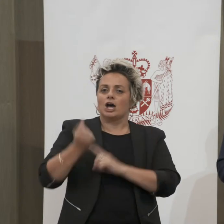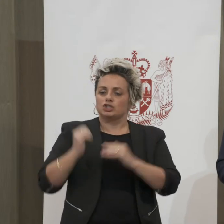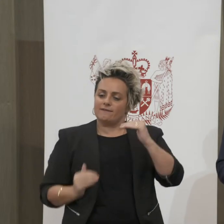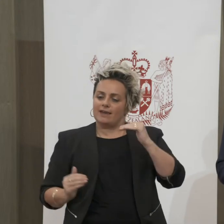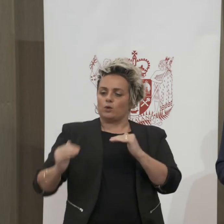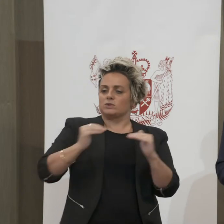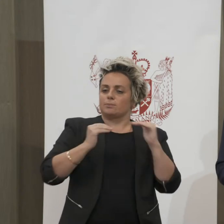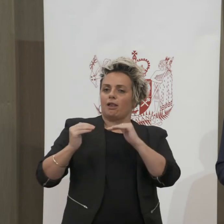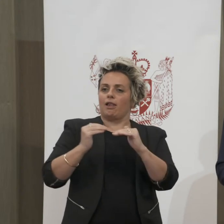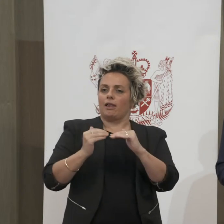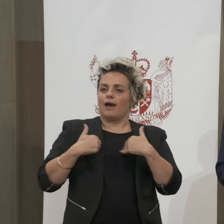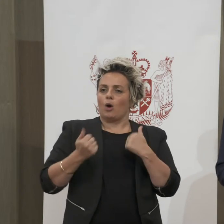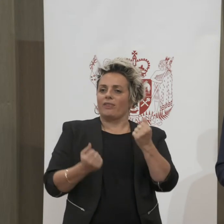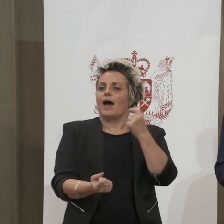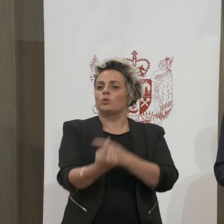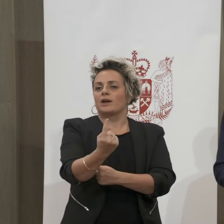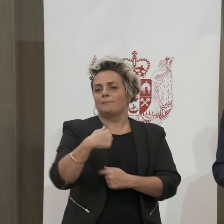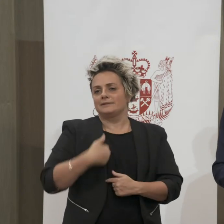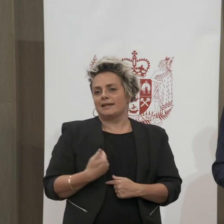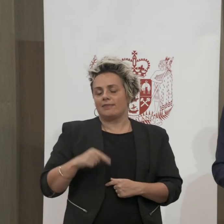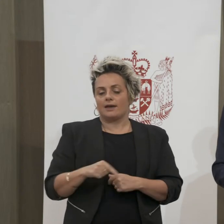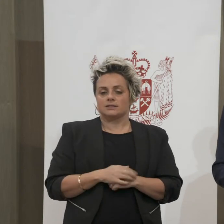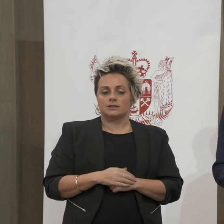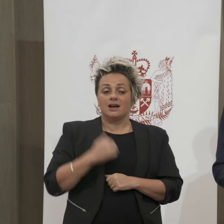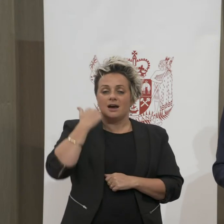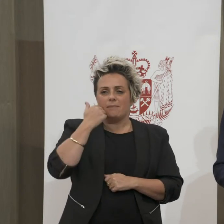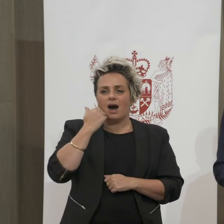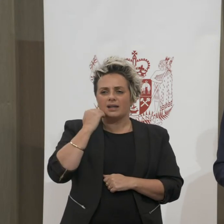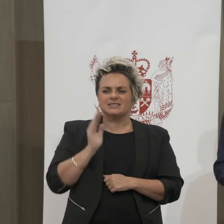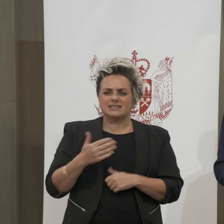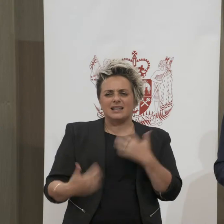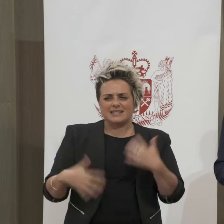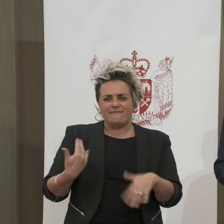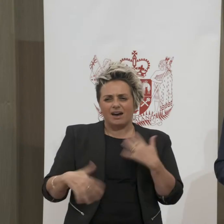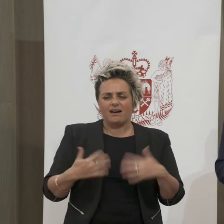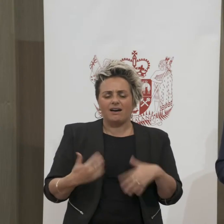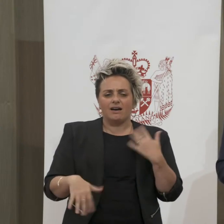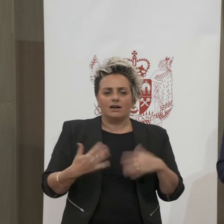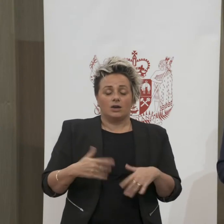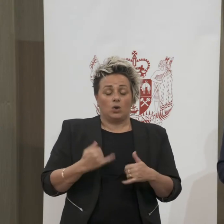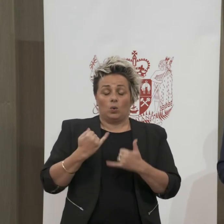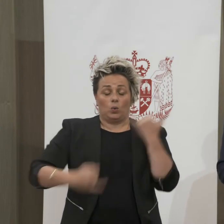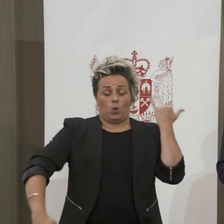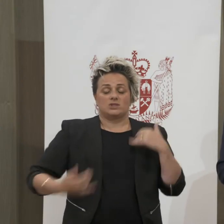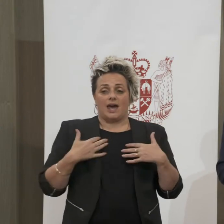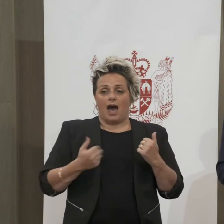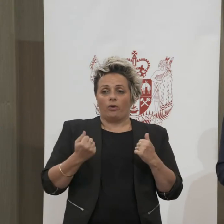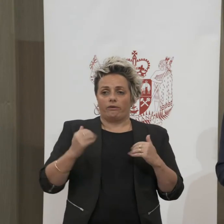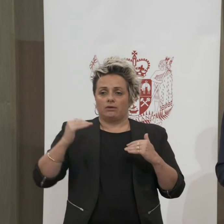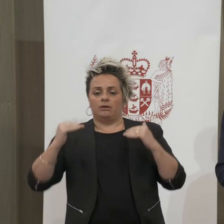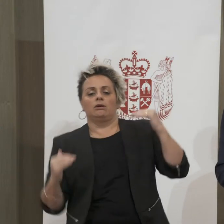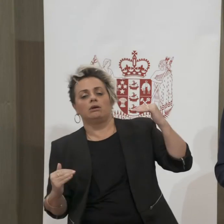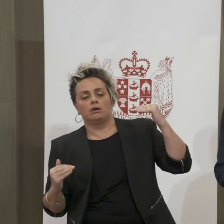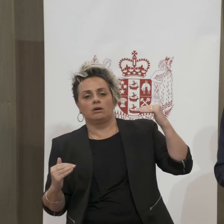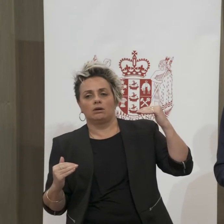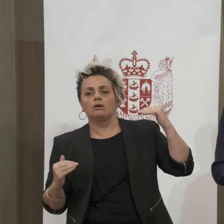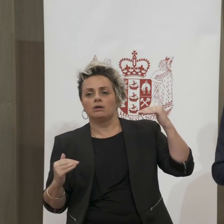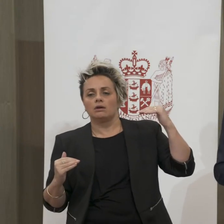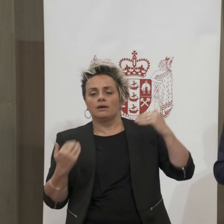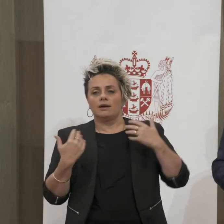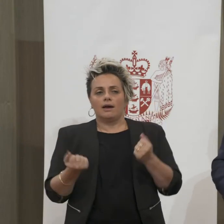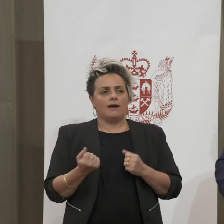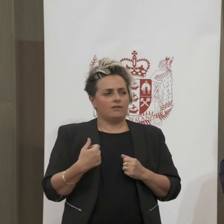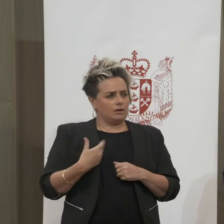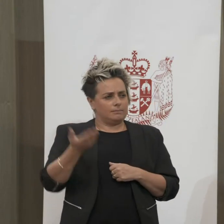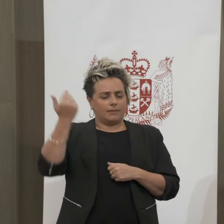equitable health outcomes. Māori still suffer, on average, worse health than other New Zealanders. I